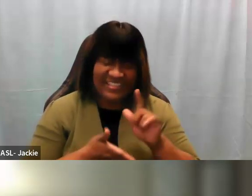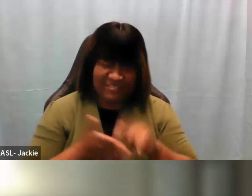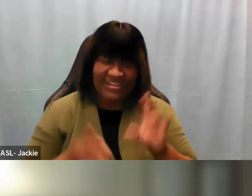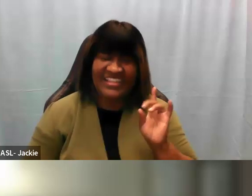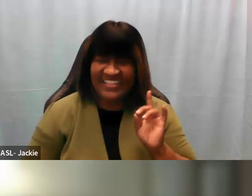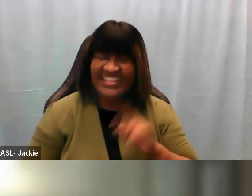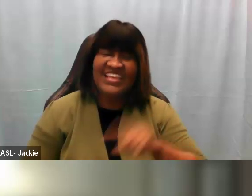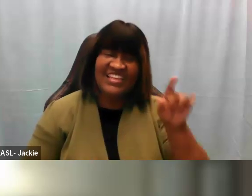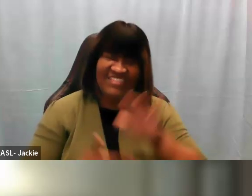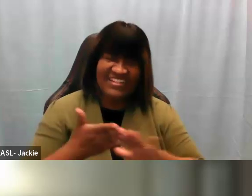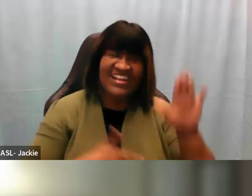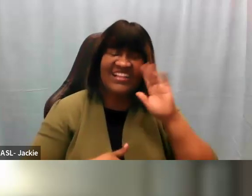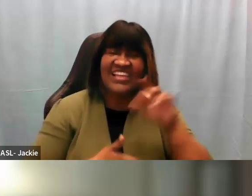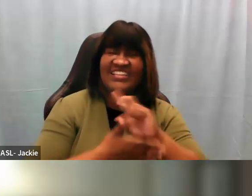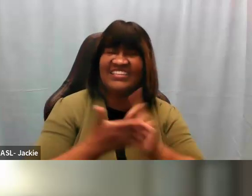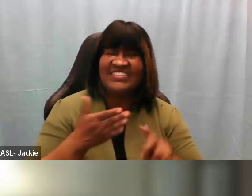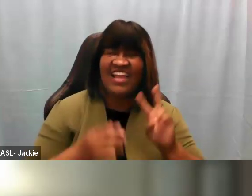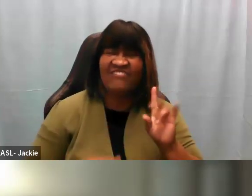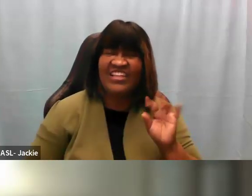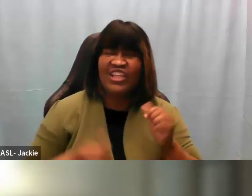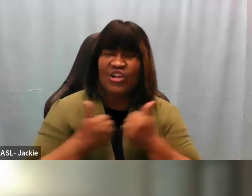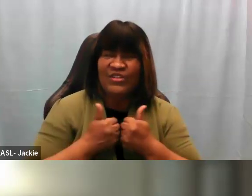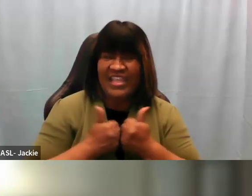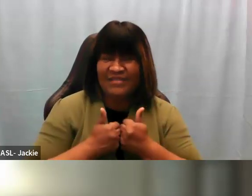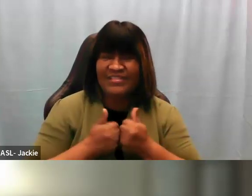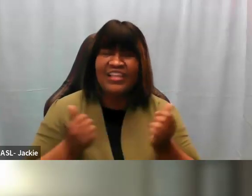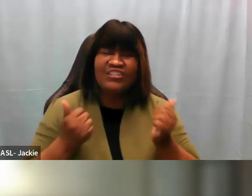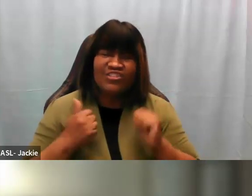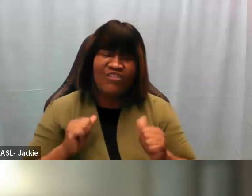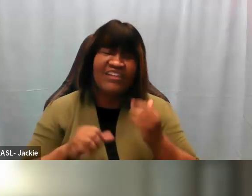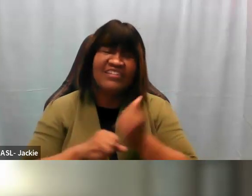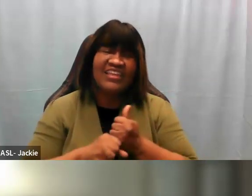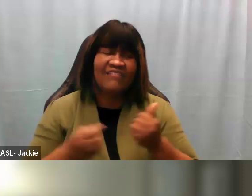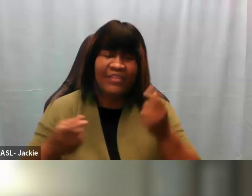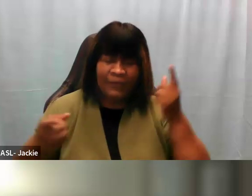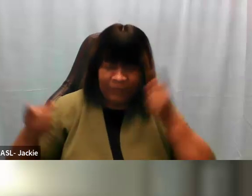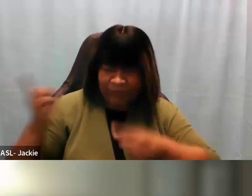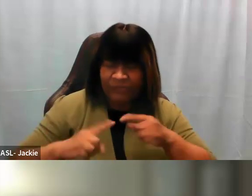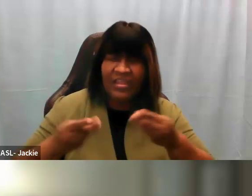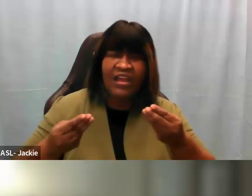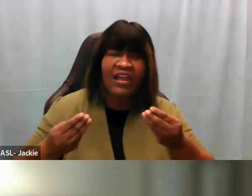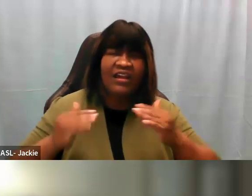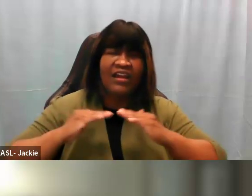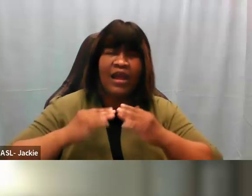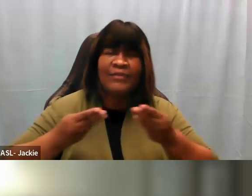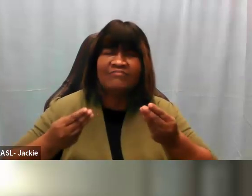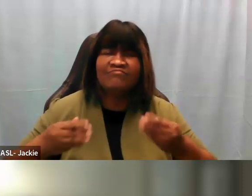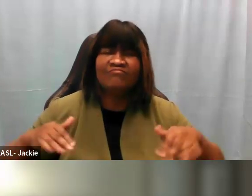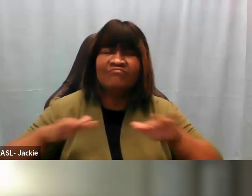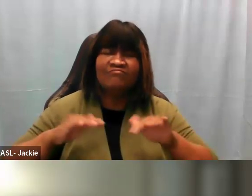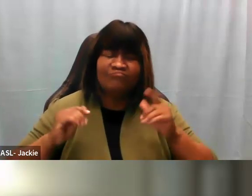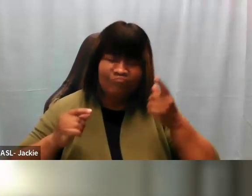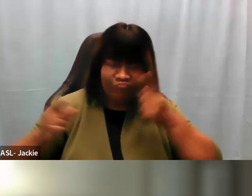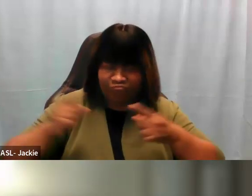college and he designed video games. So just like really trying to get that like common ground or that area where you